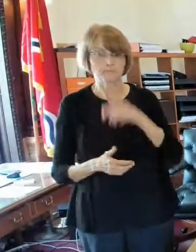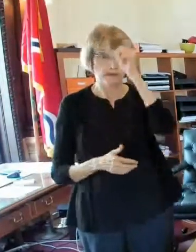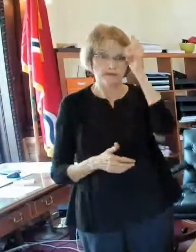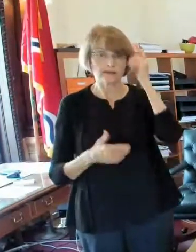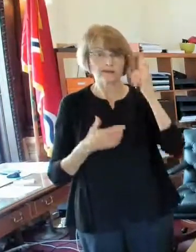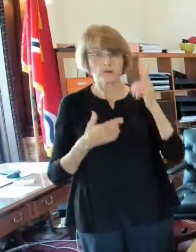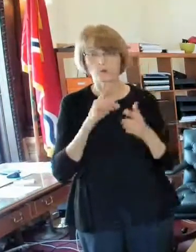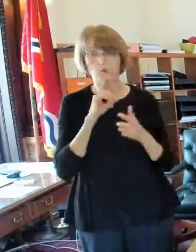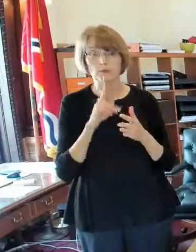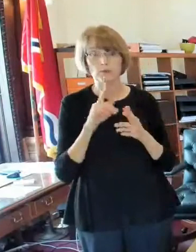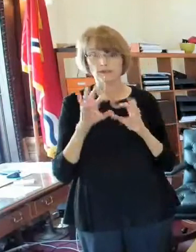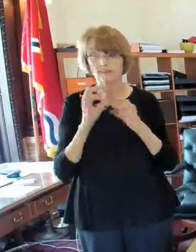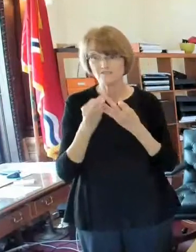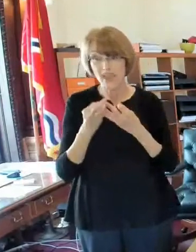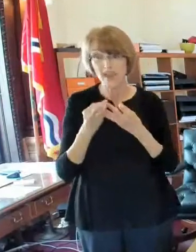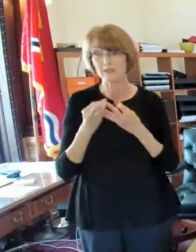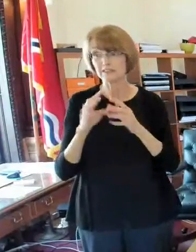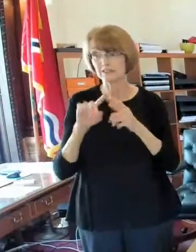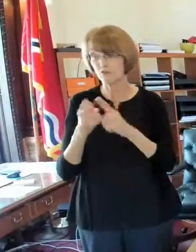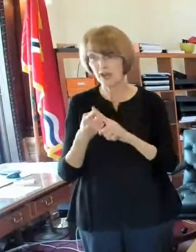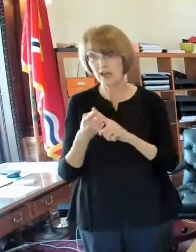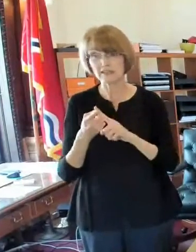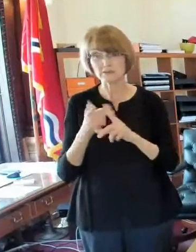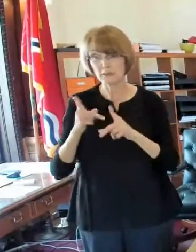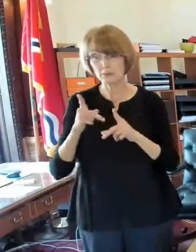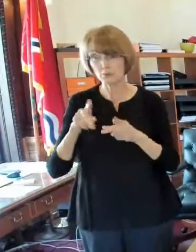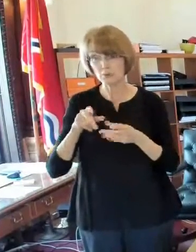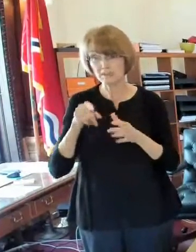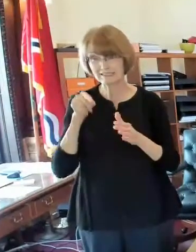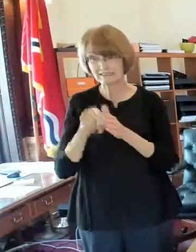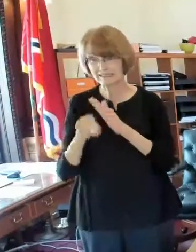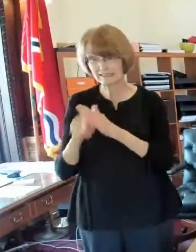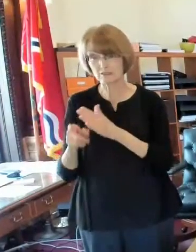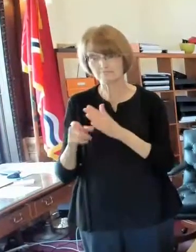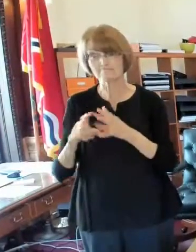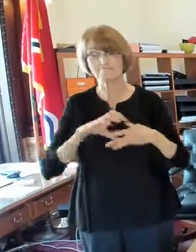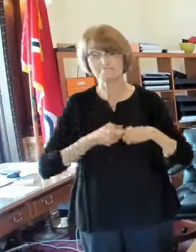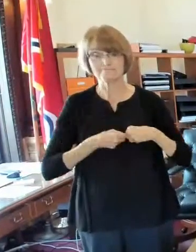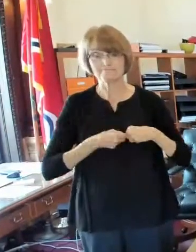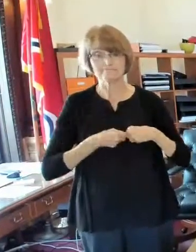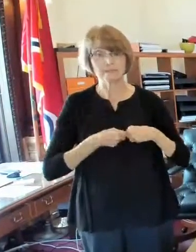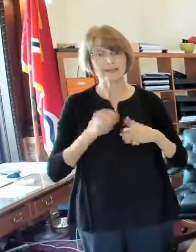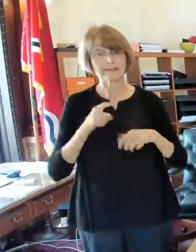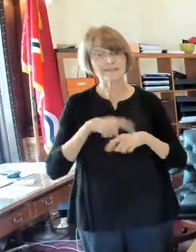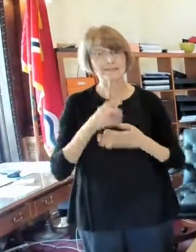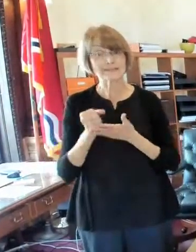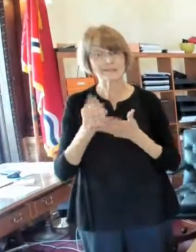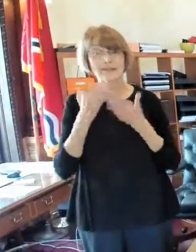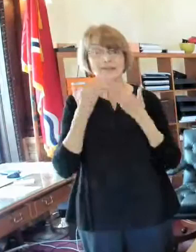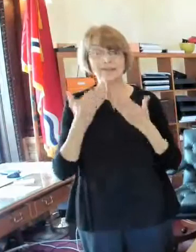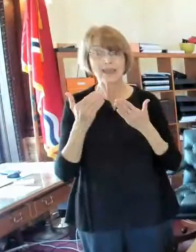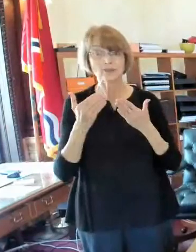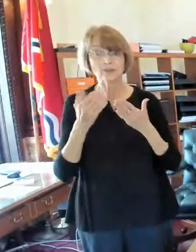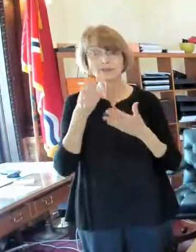heartbreaking for those families and friends of the victims. That's all we have time for today, Mayor. Great. Thank you all.